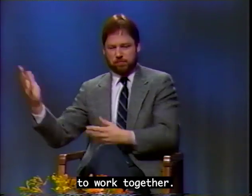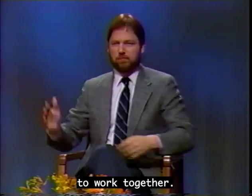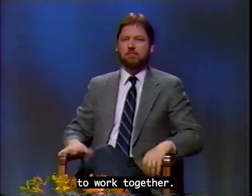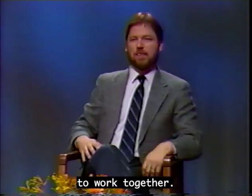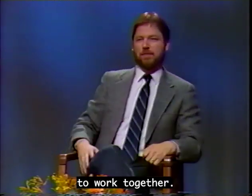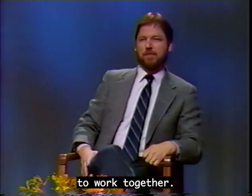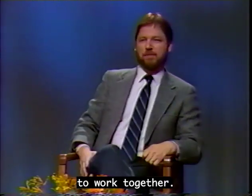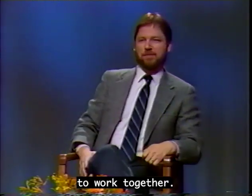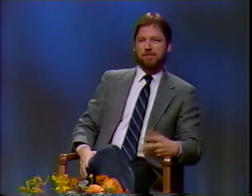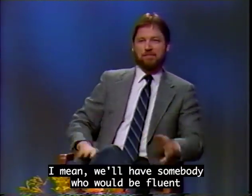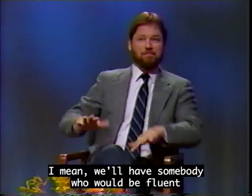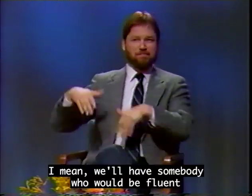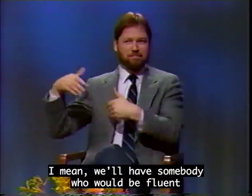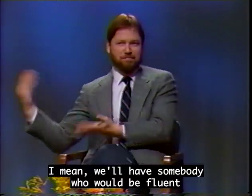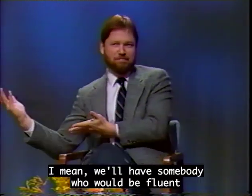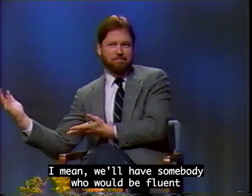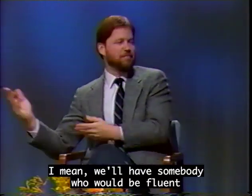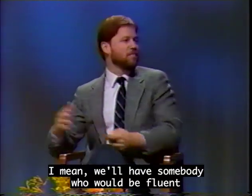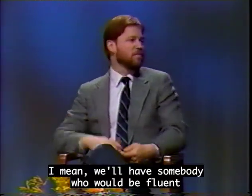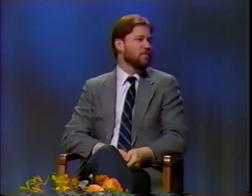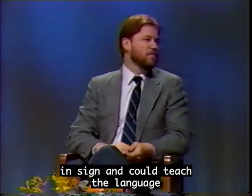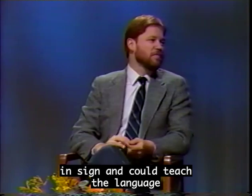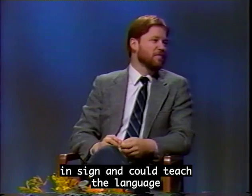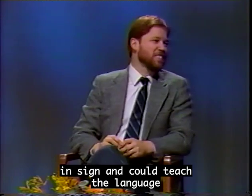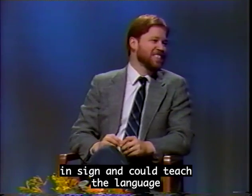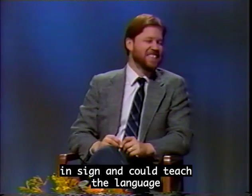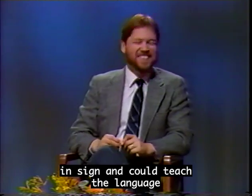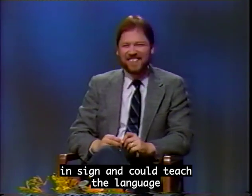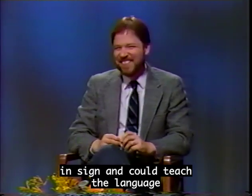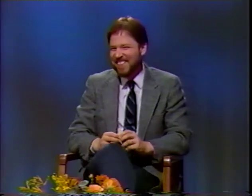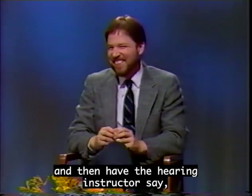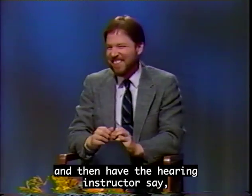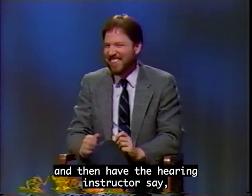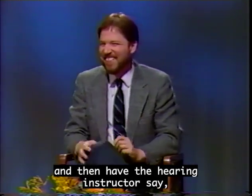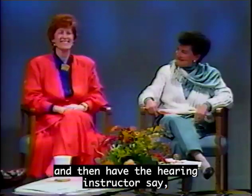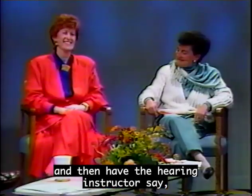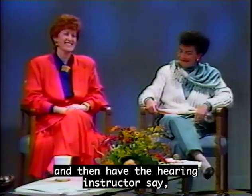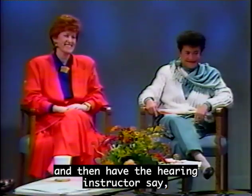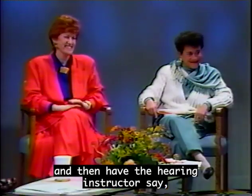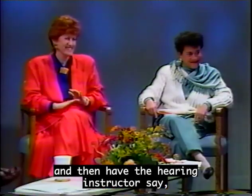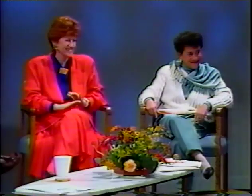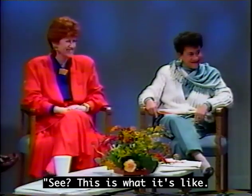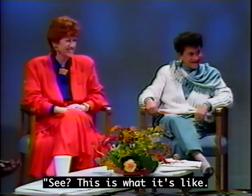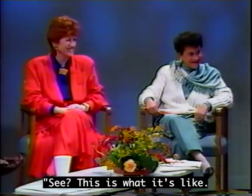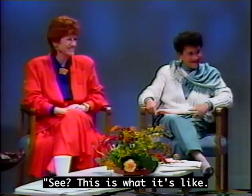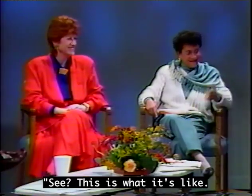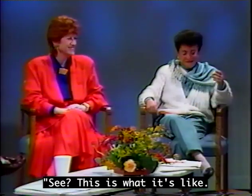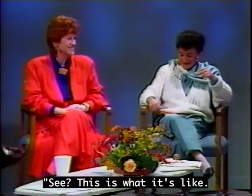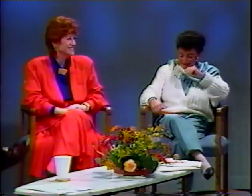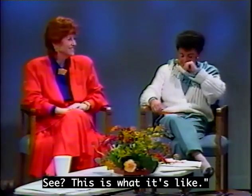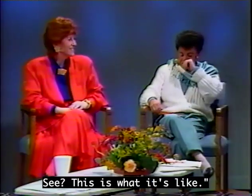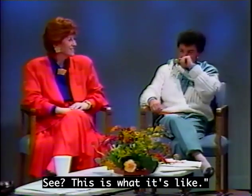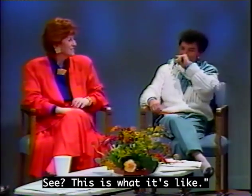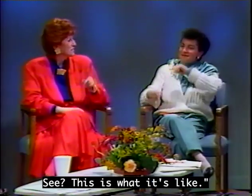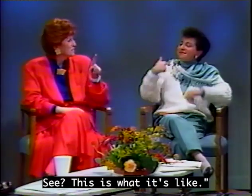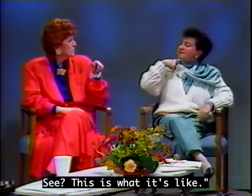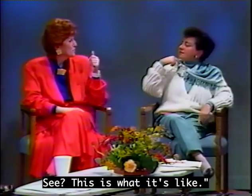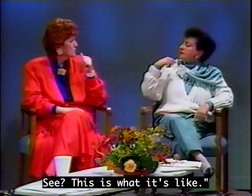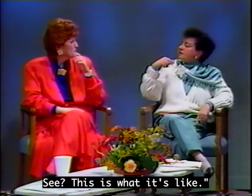work together. I mean, we'll have somebody who would be fluent in sign and could teach a language, and then have the hearing instructor say, see, this is what it's like. See, this is what it's like.